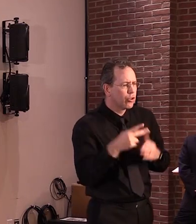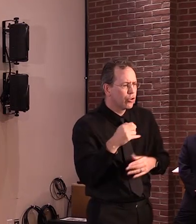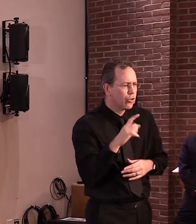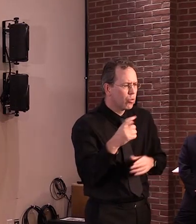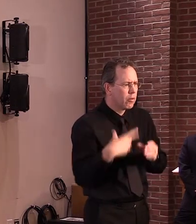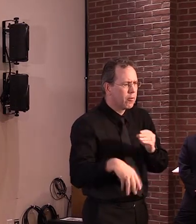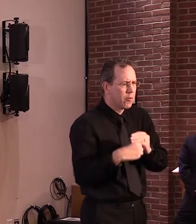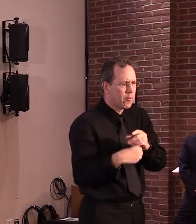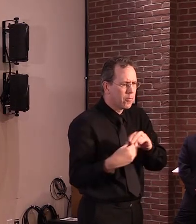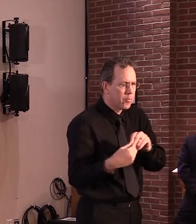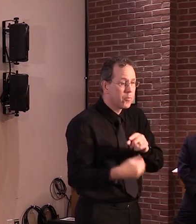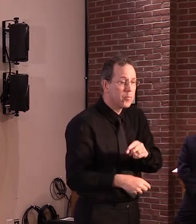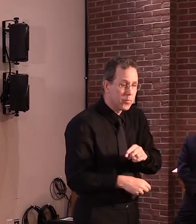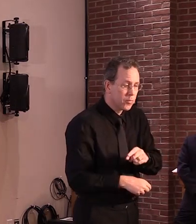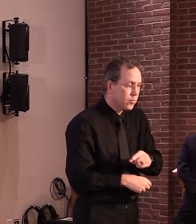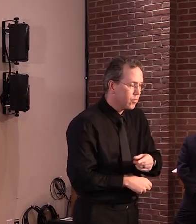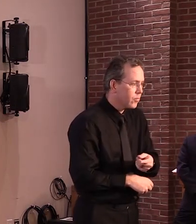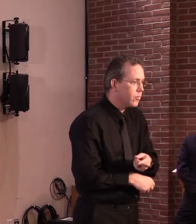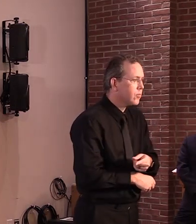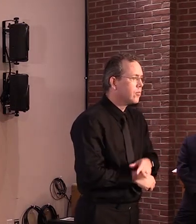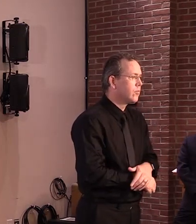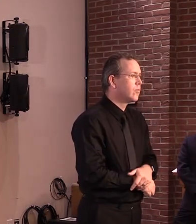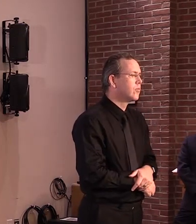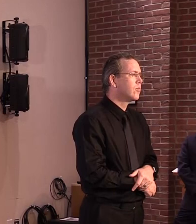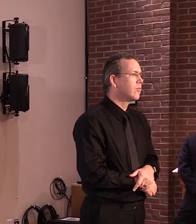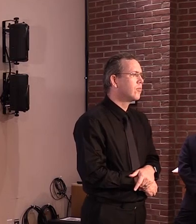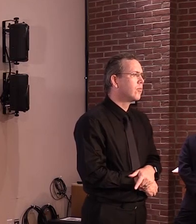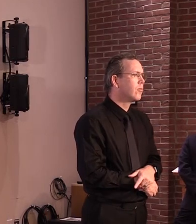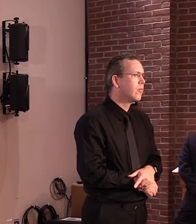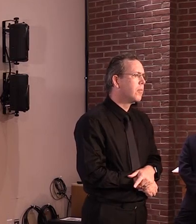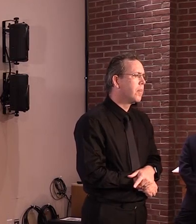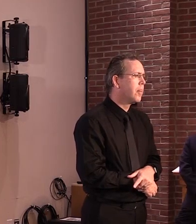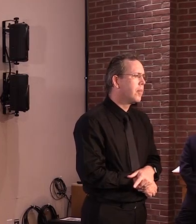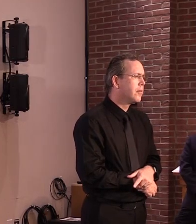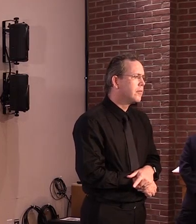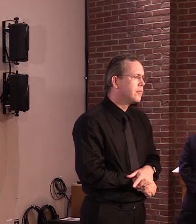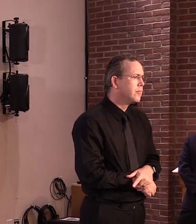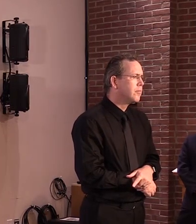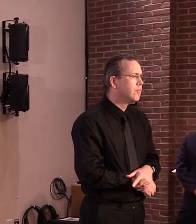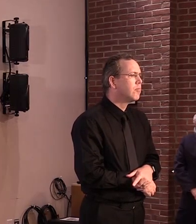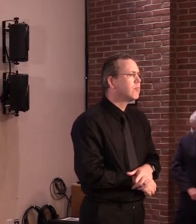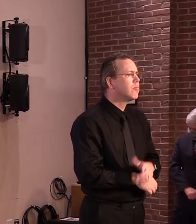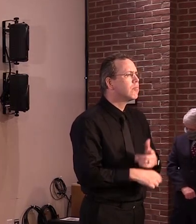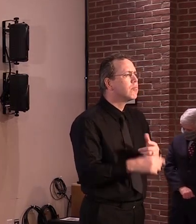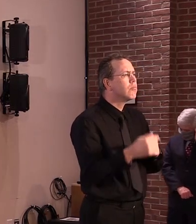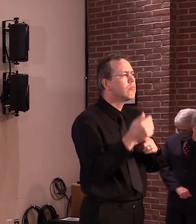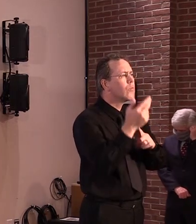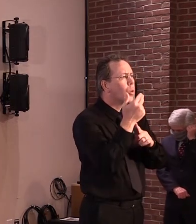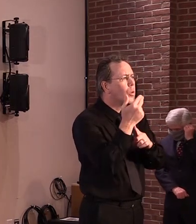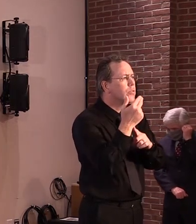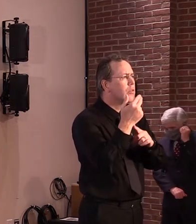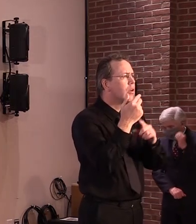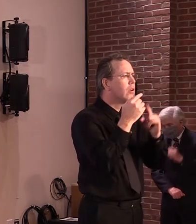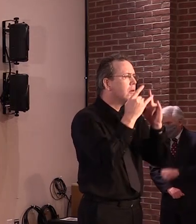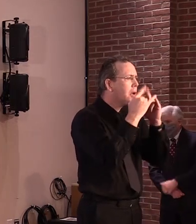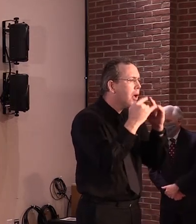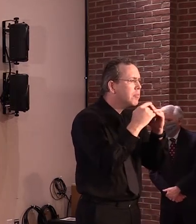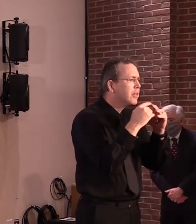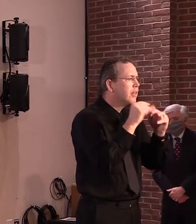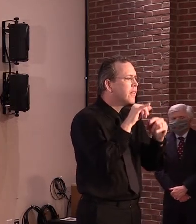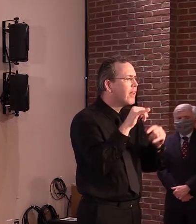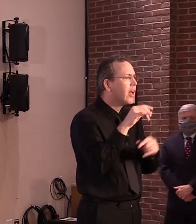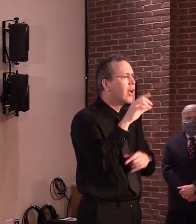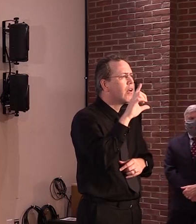Yeah, hi, I just thought I would add, lodging, campgrounds, and other accommodations as well are also required to keep a log for 30